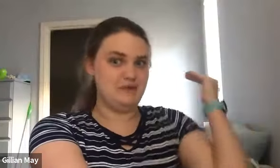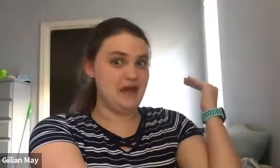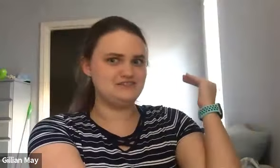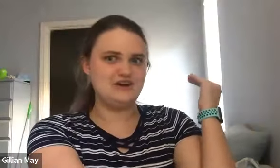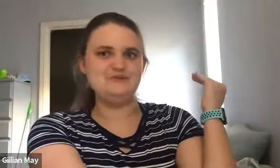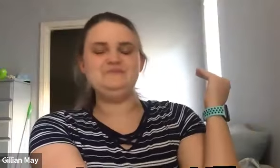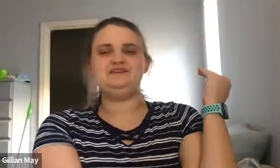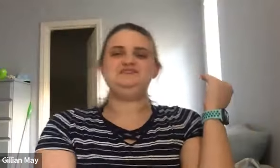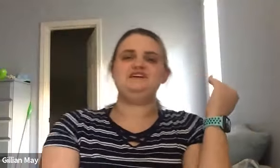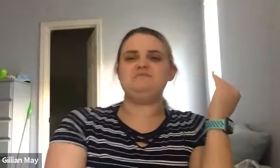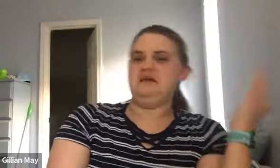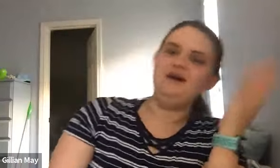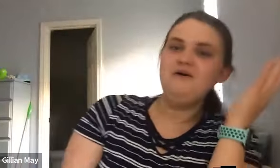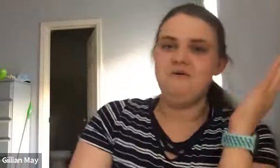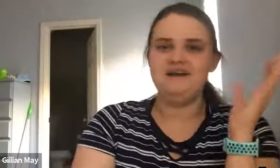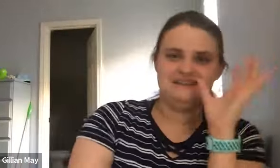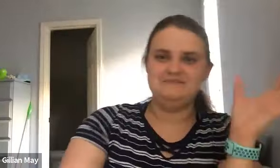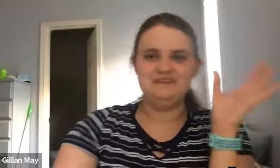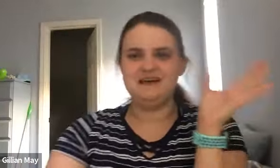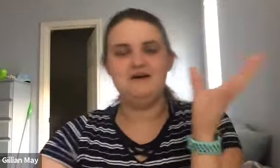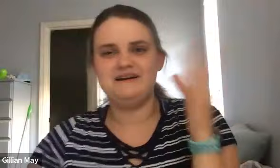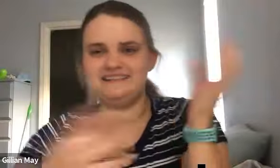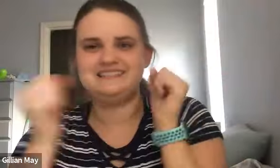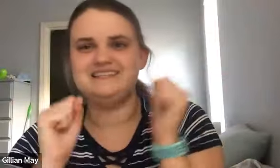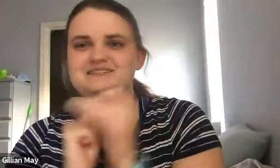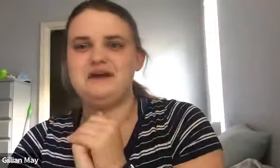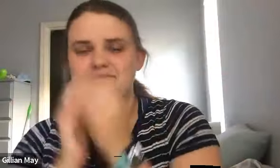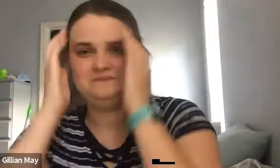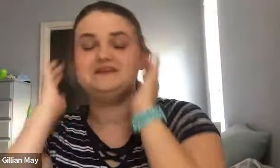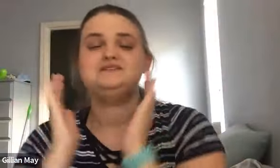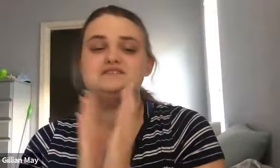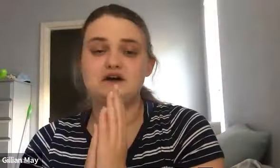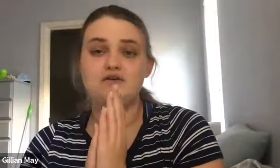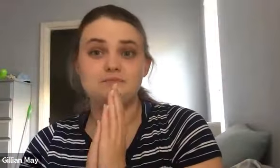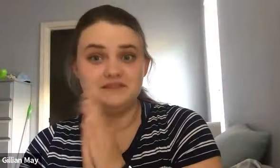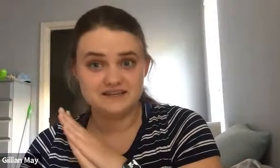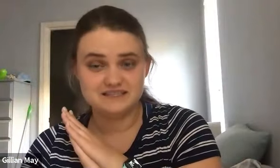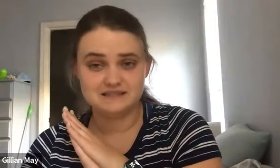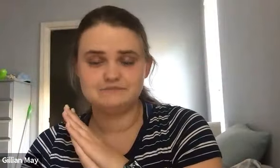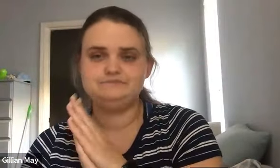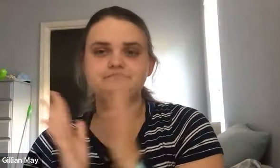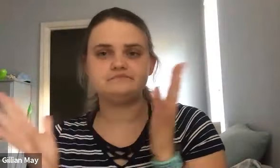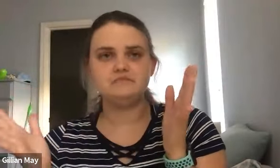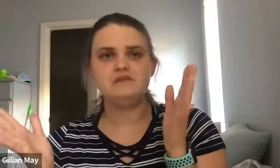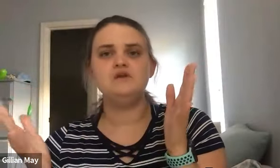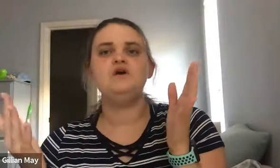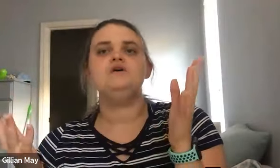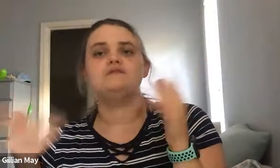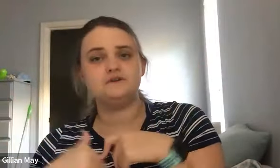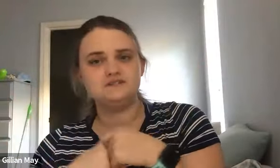past know, so they can be like, oh, I didn't miss it. Oh, I get to see this. Okay. So for places, the first thing,